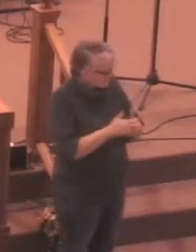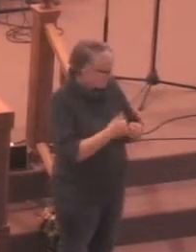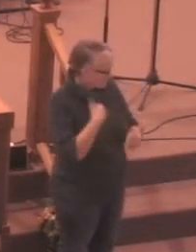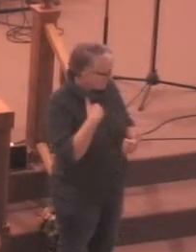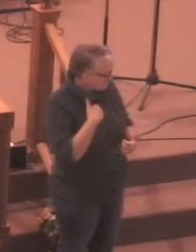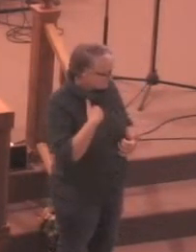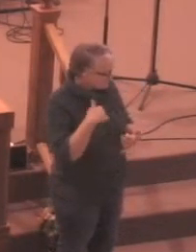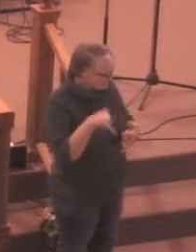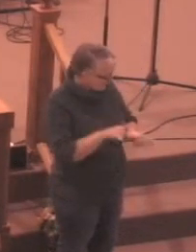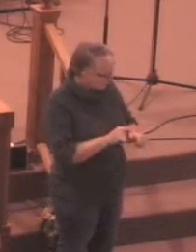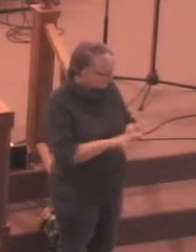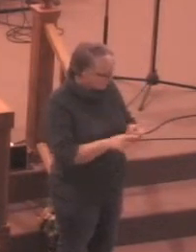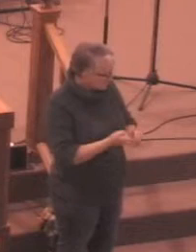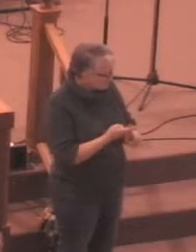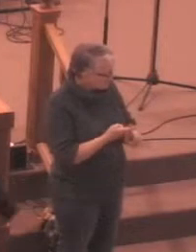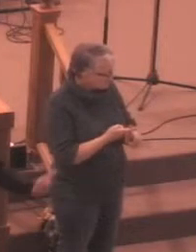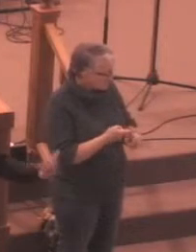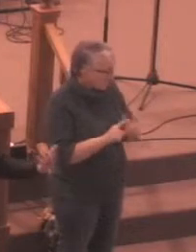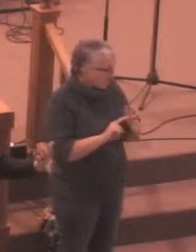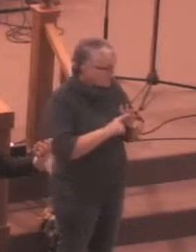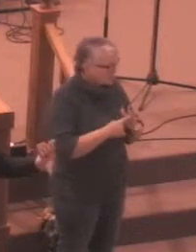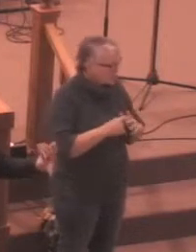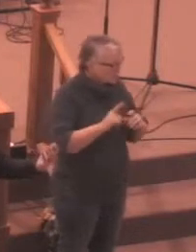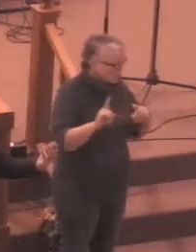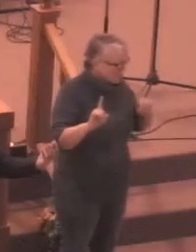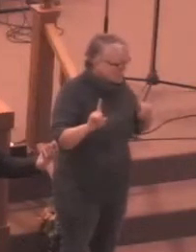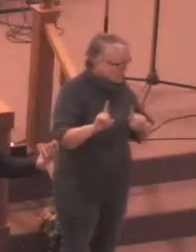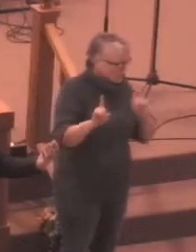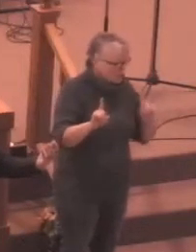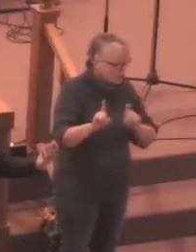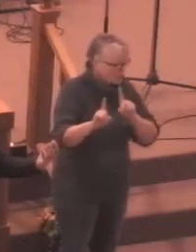me, as I've started chasing after Jesus,